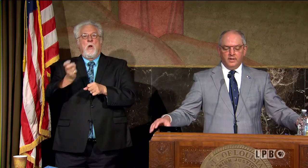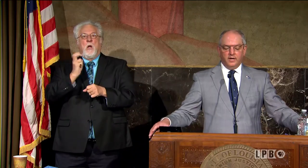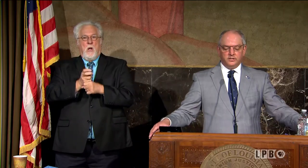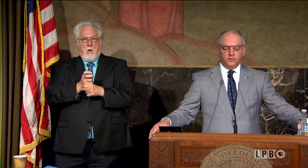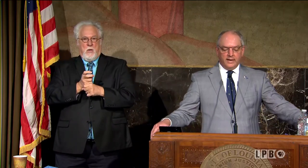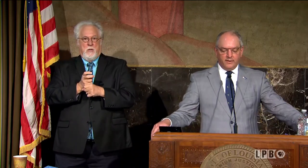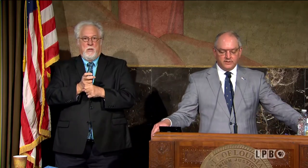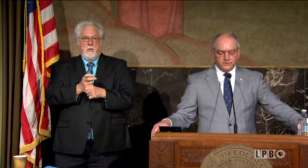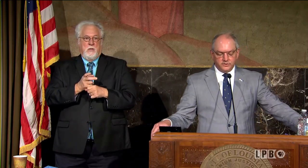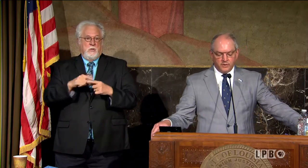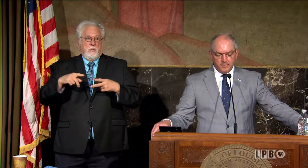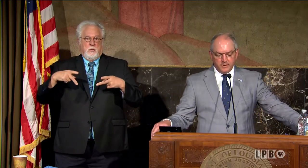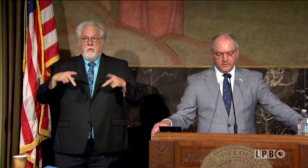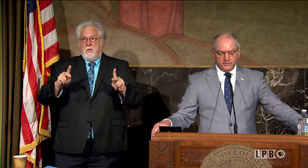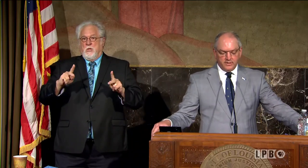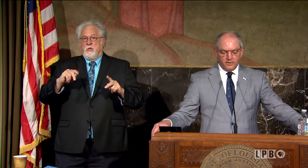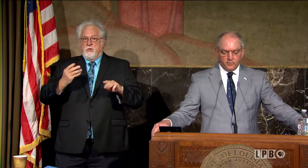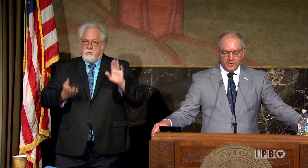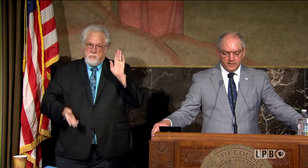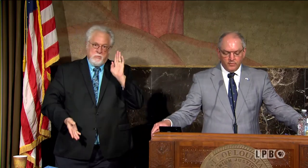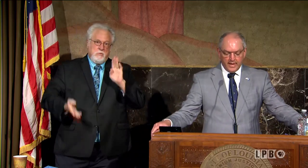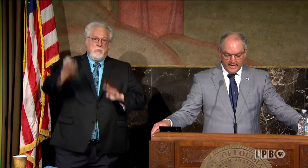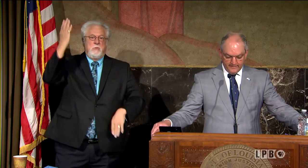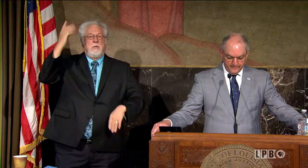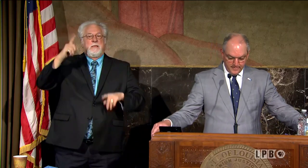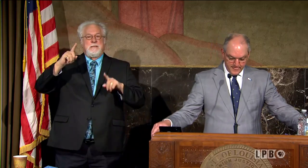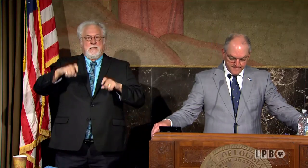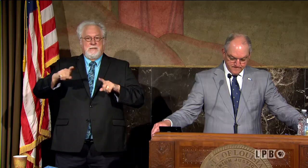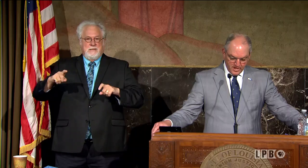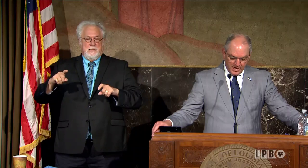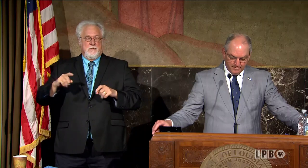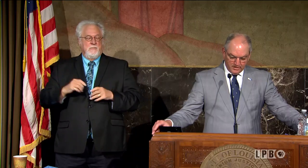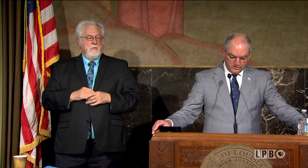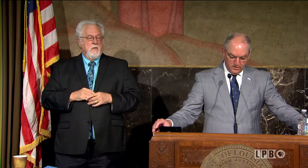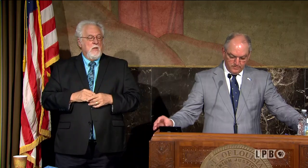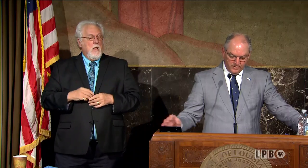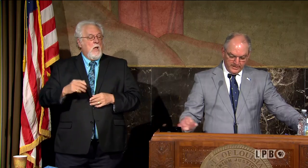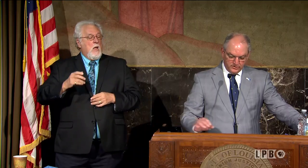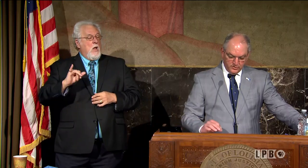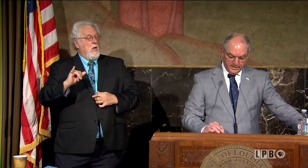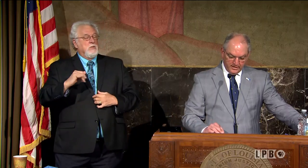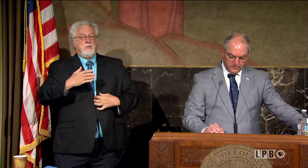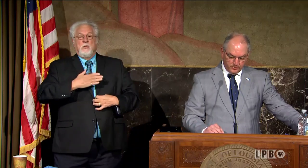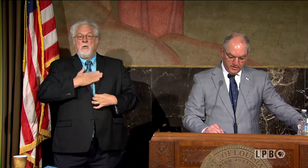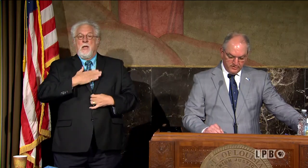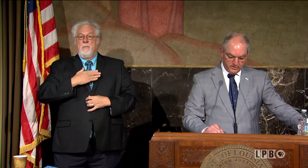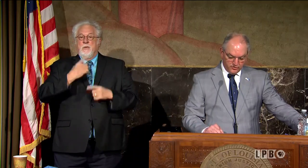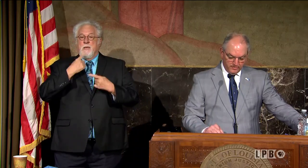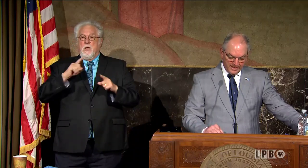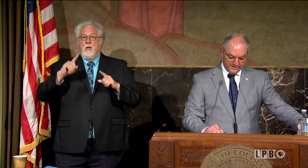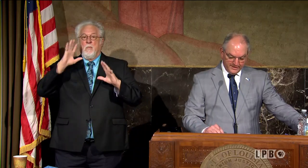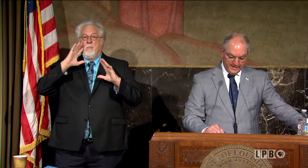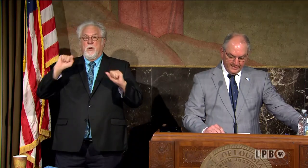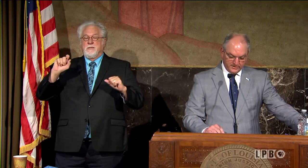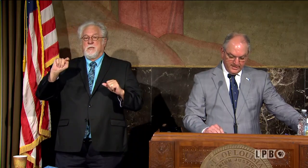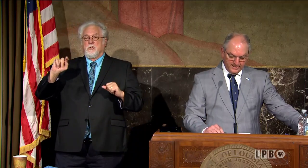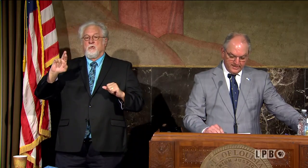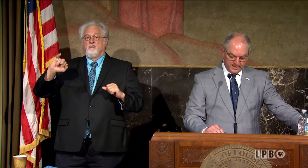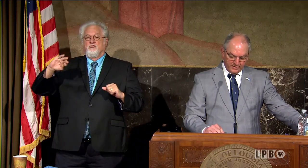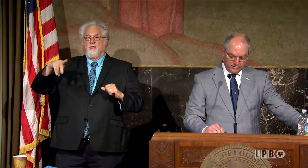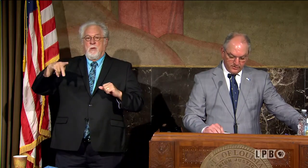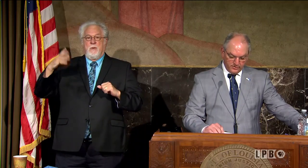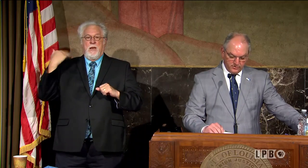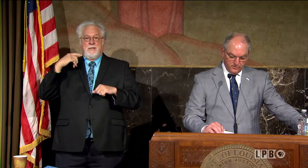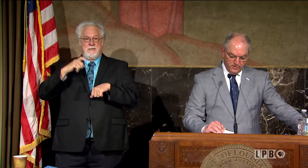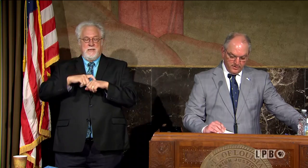hard to allow us to ramp up testing the way that we have. I'm also pleased to announce that President Trump last night